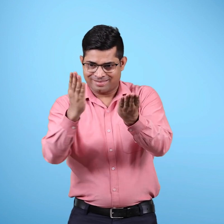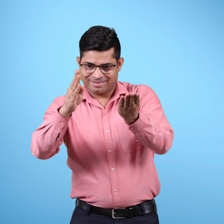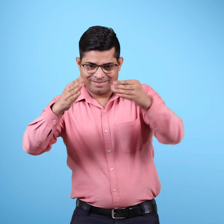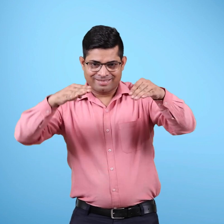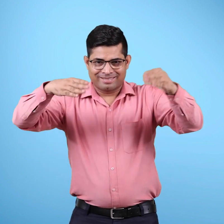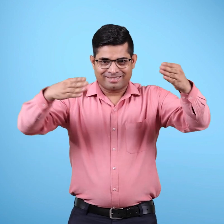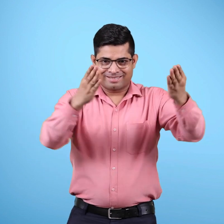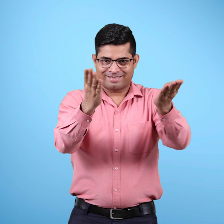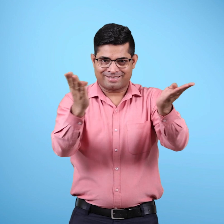Branches.